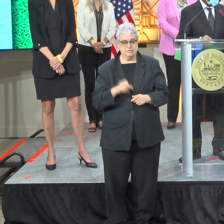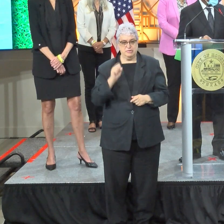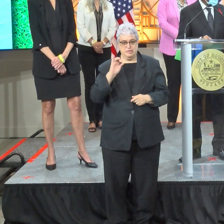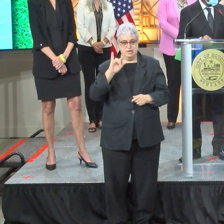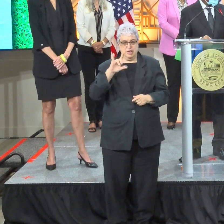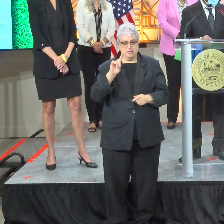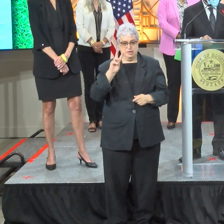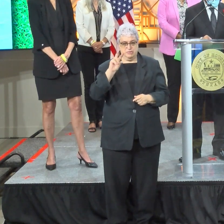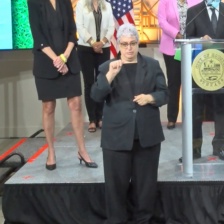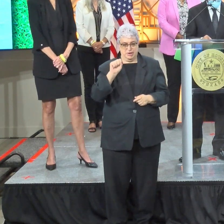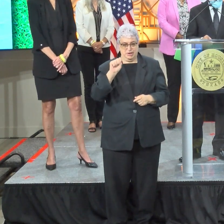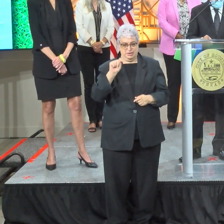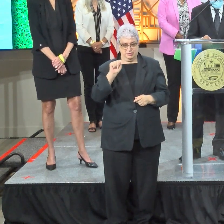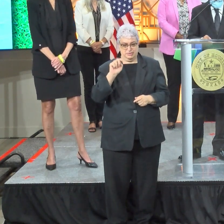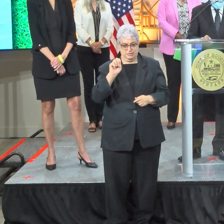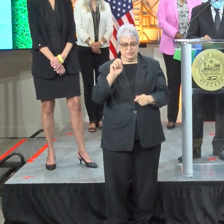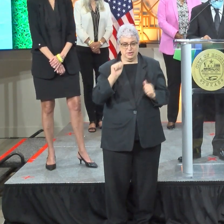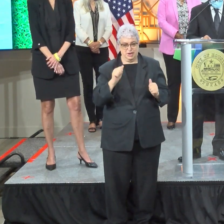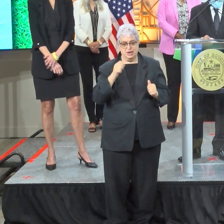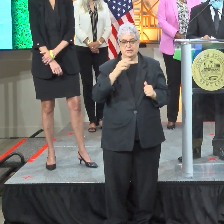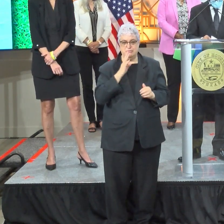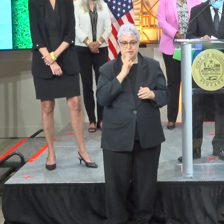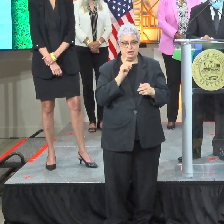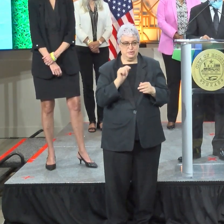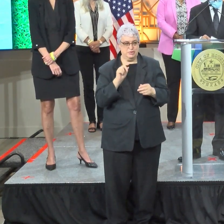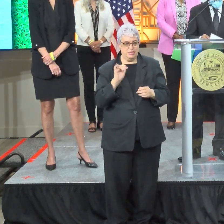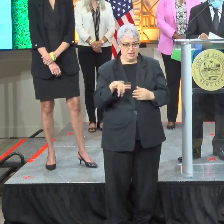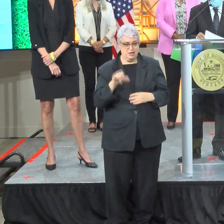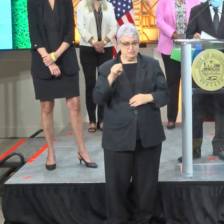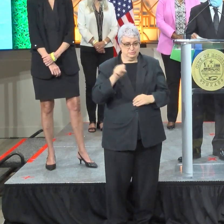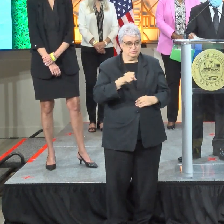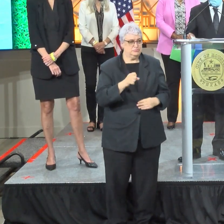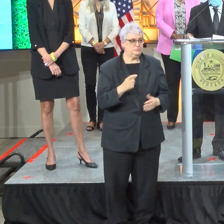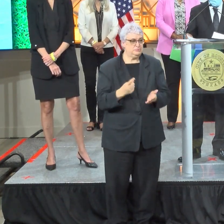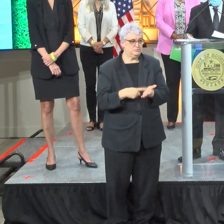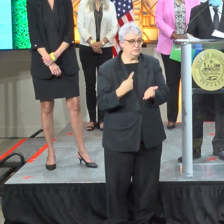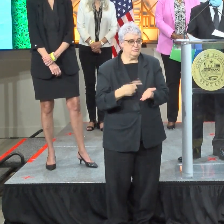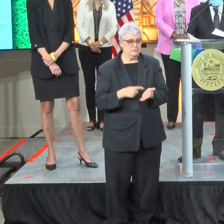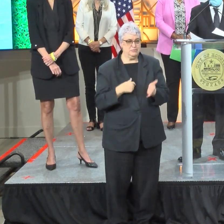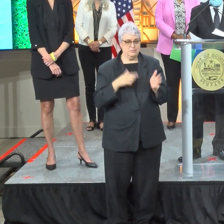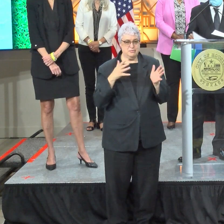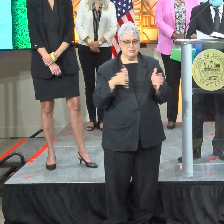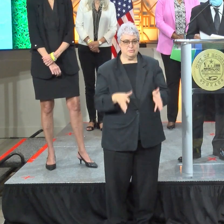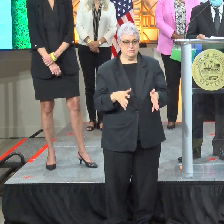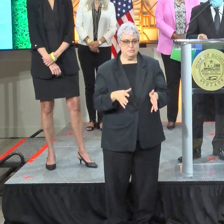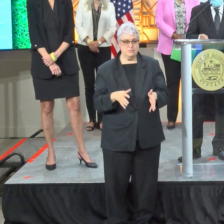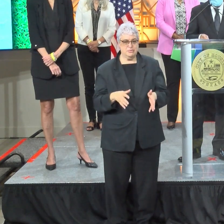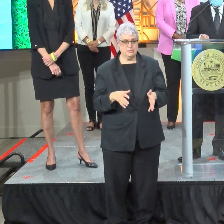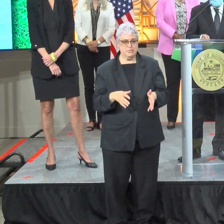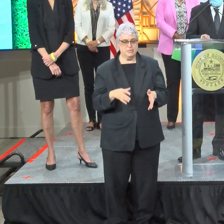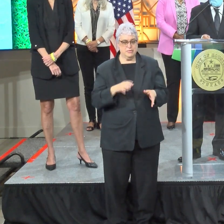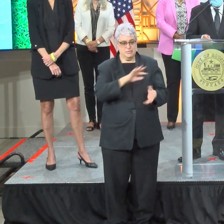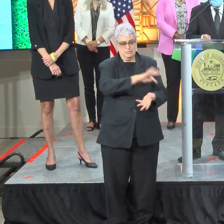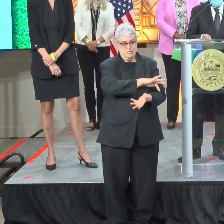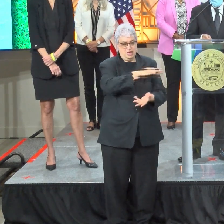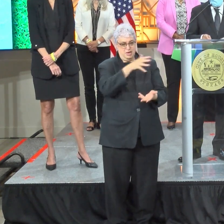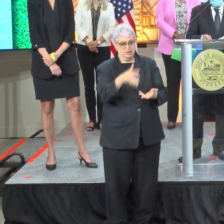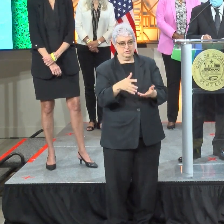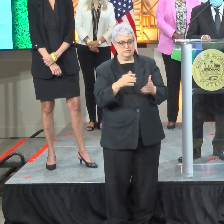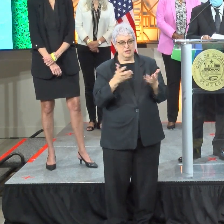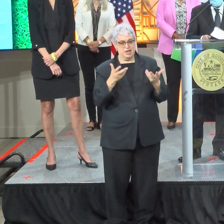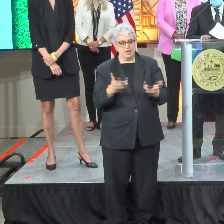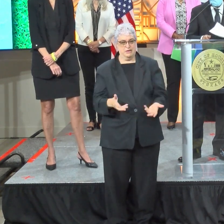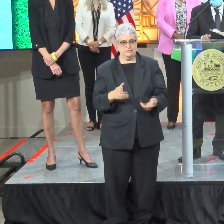can certainly speak to that. And sometimes they leave the piles for heavy trash day